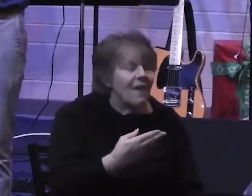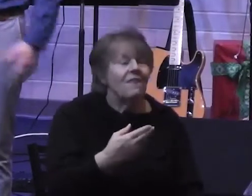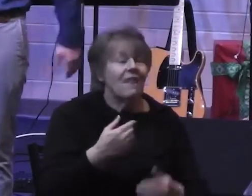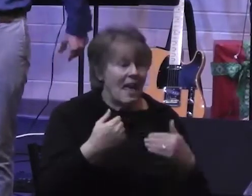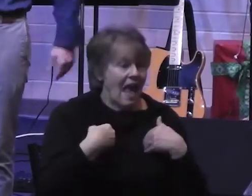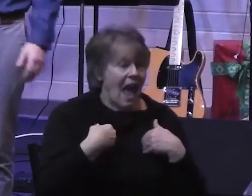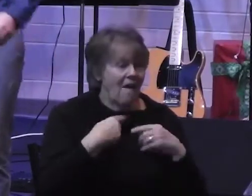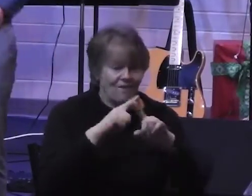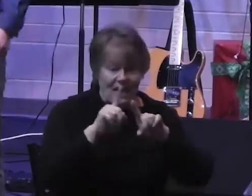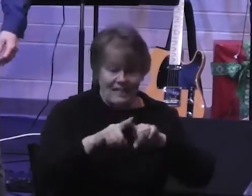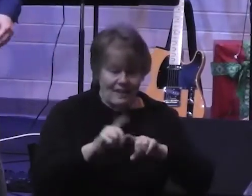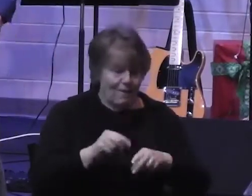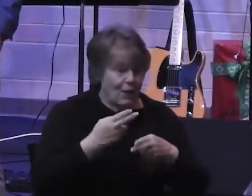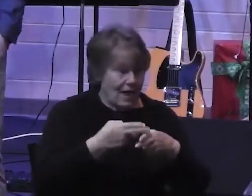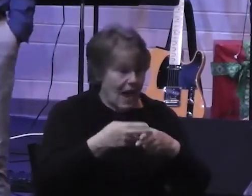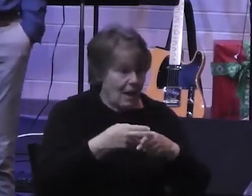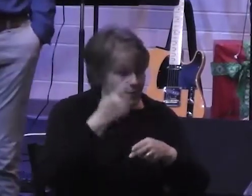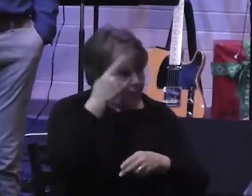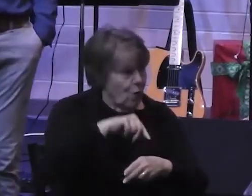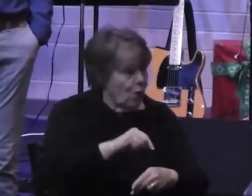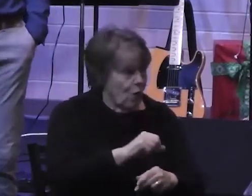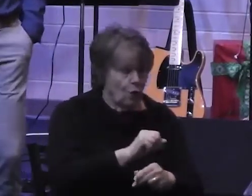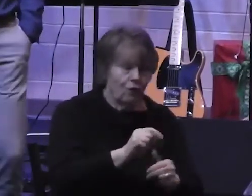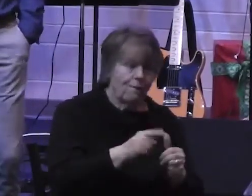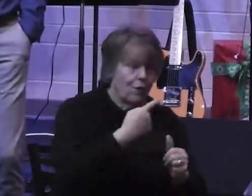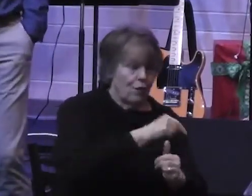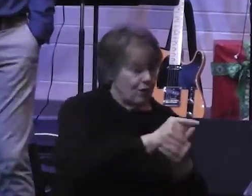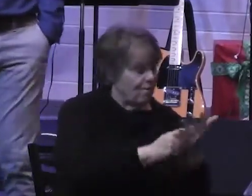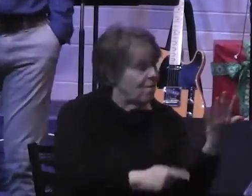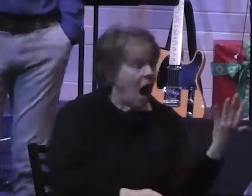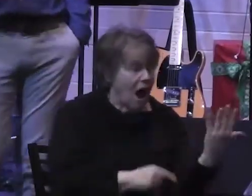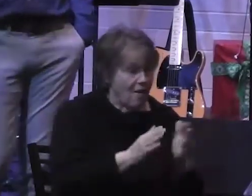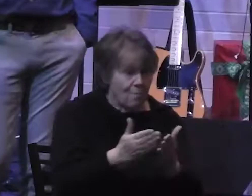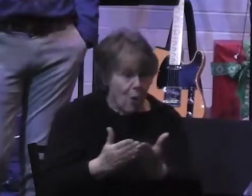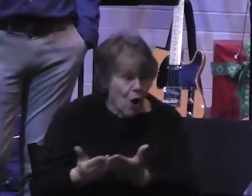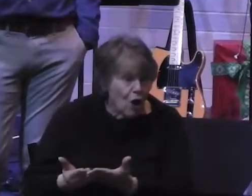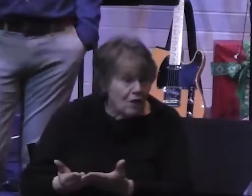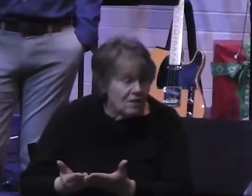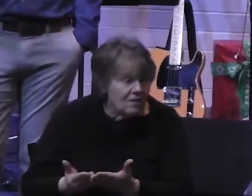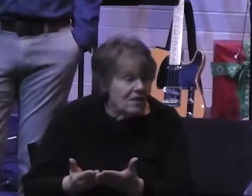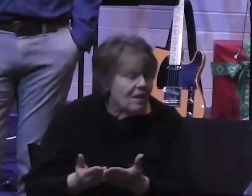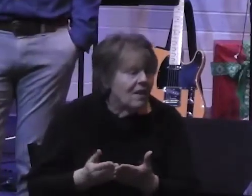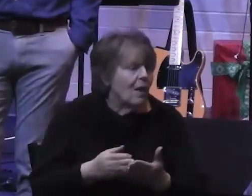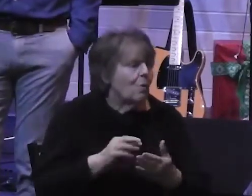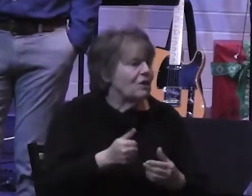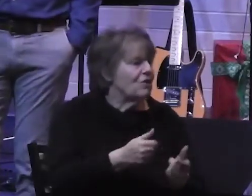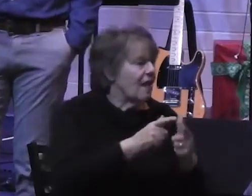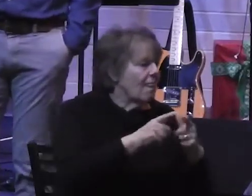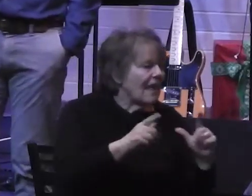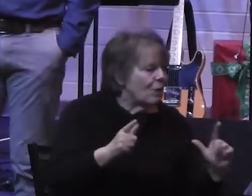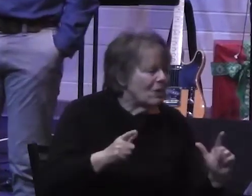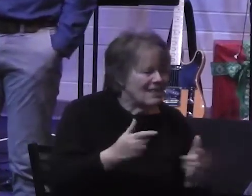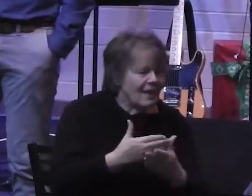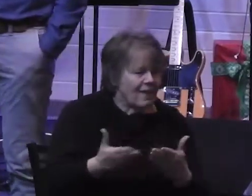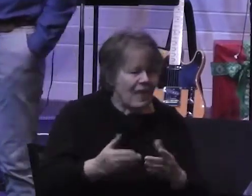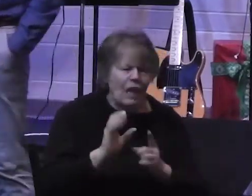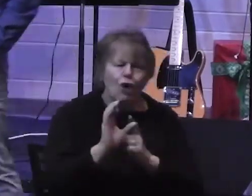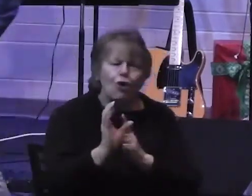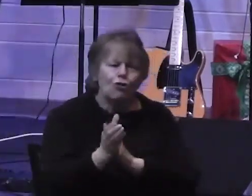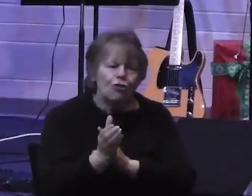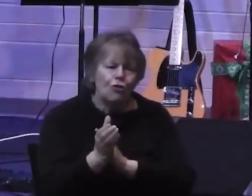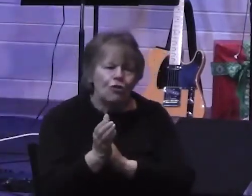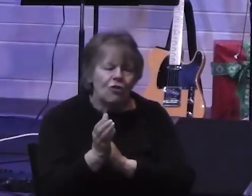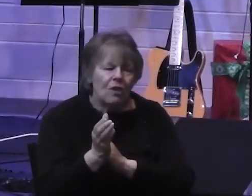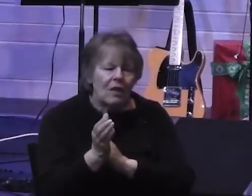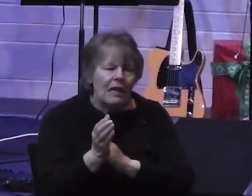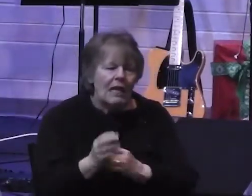words to refer to it, which actually is like a real linguistic thing. Cultures name things with